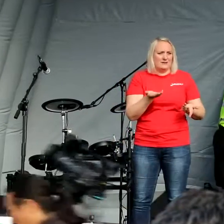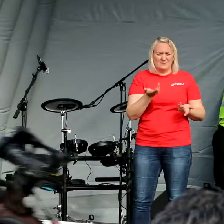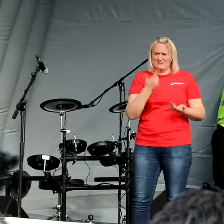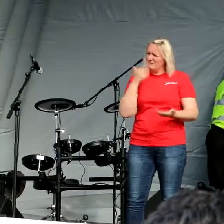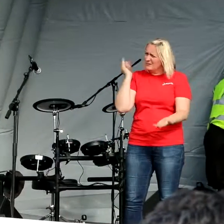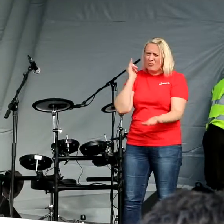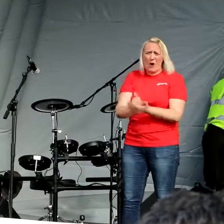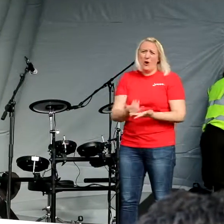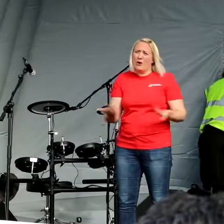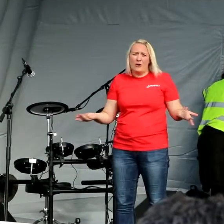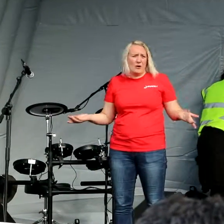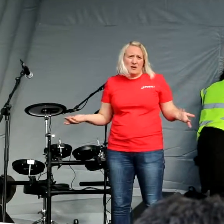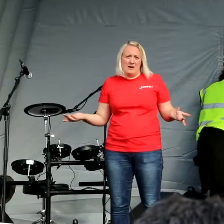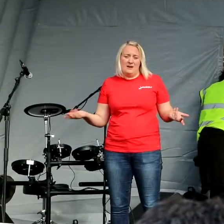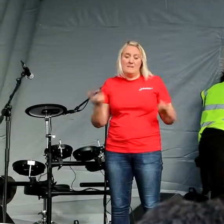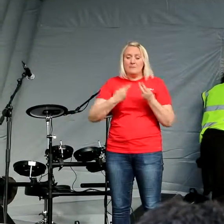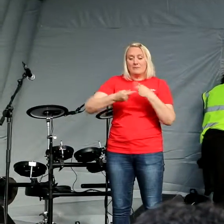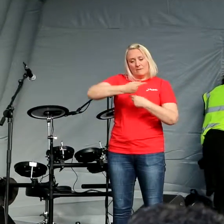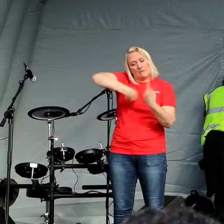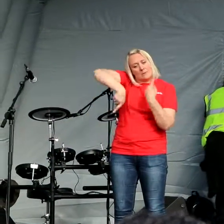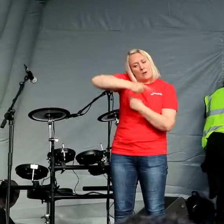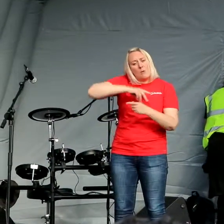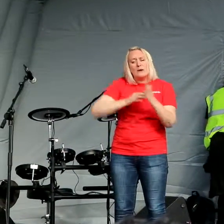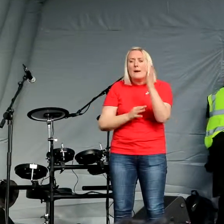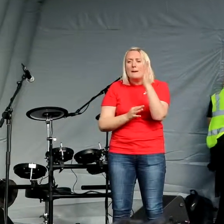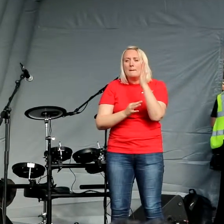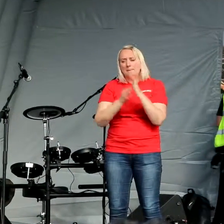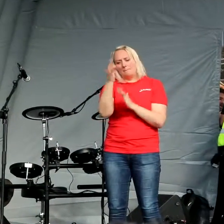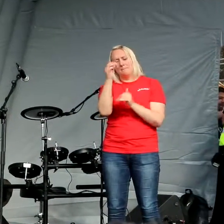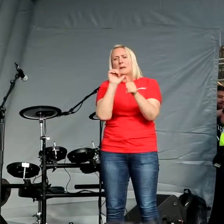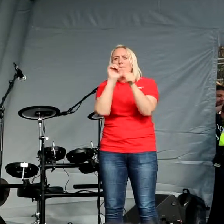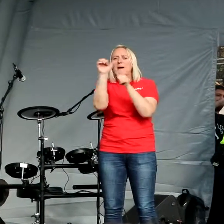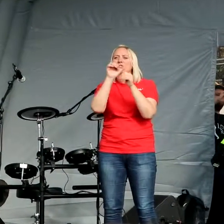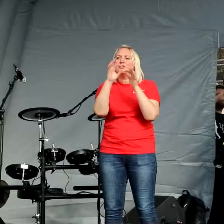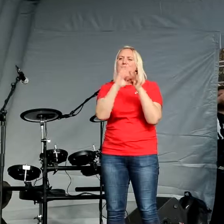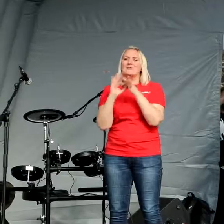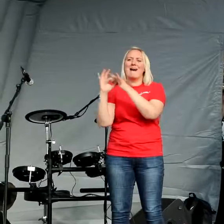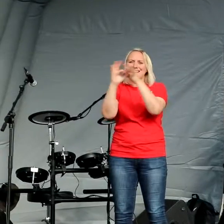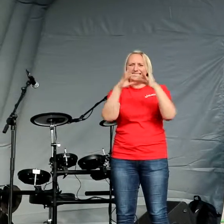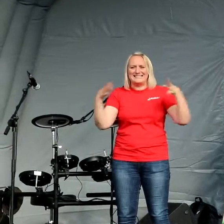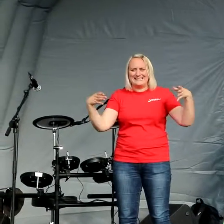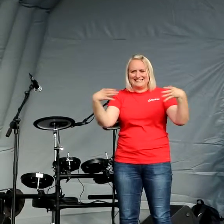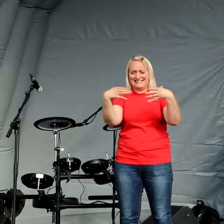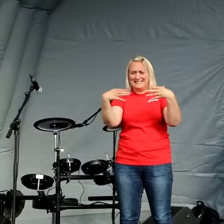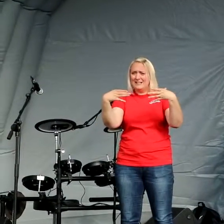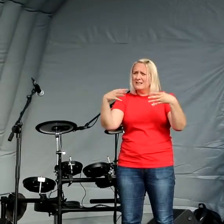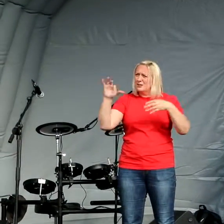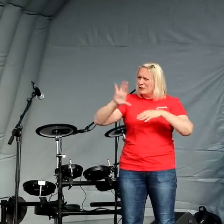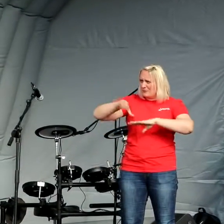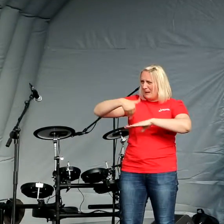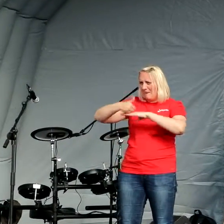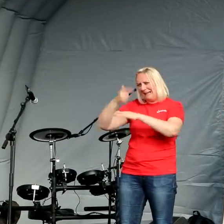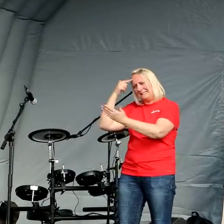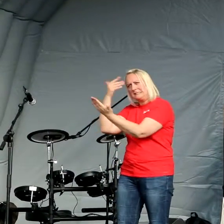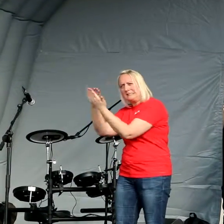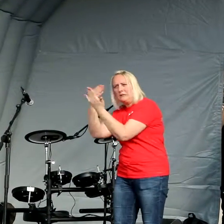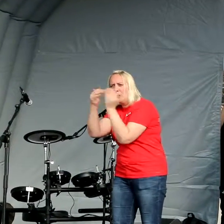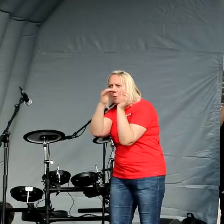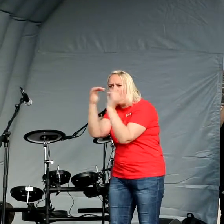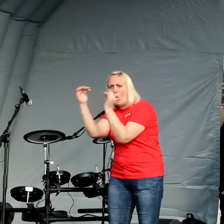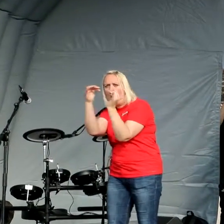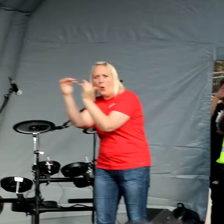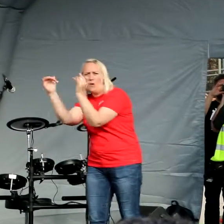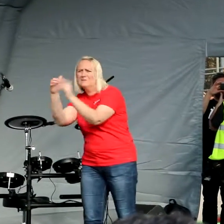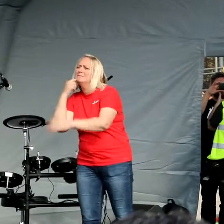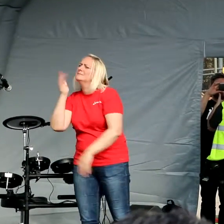wrong. And if we want to build a decent society, it cannot be a society based on wars, based on racism. has